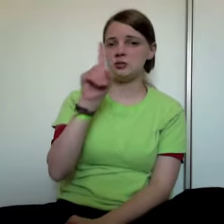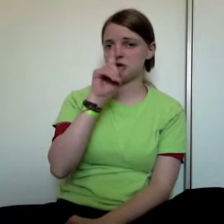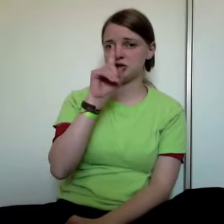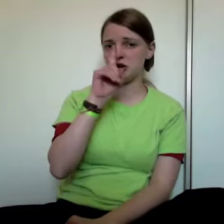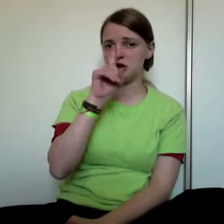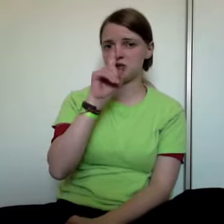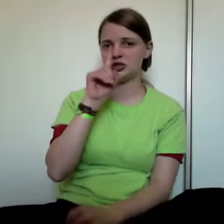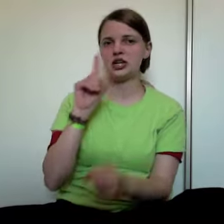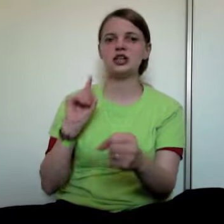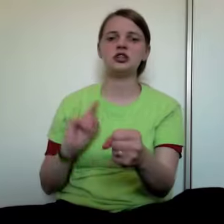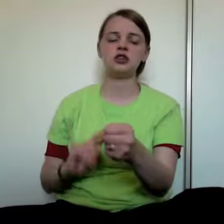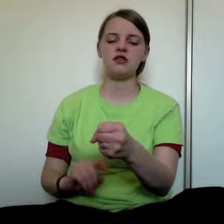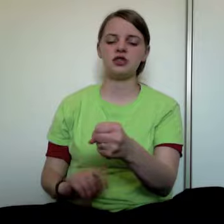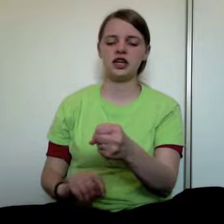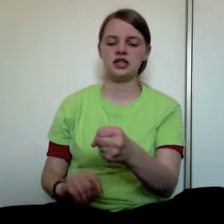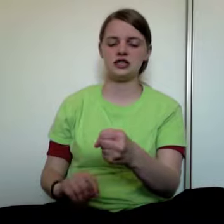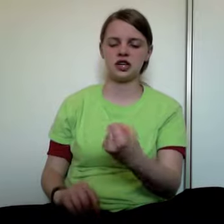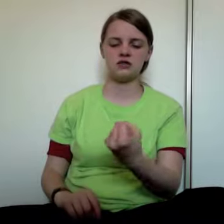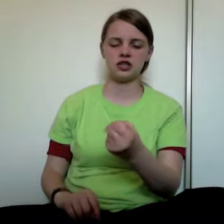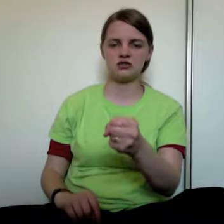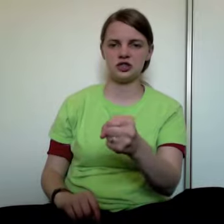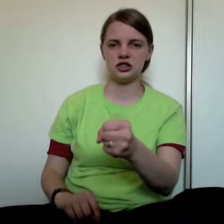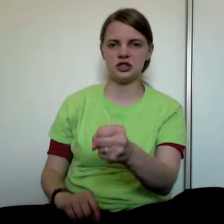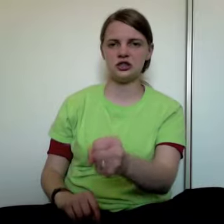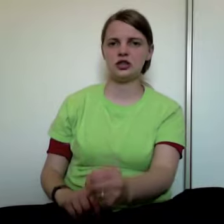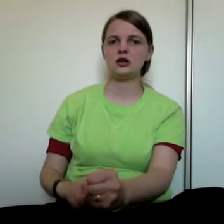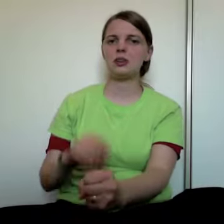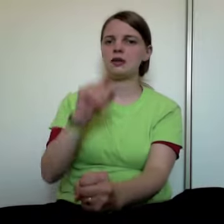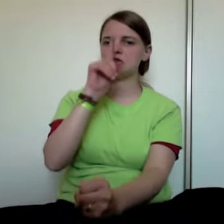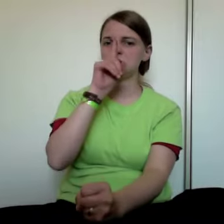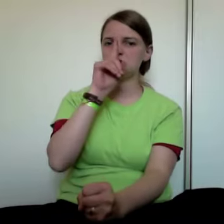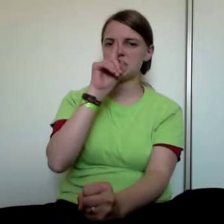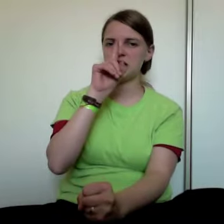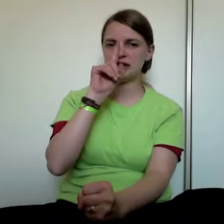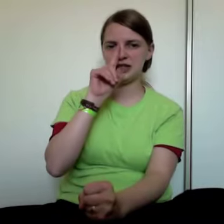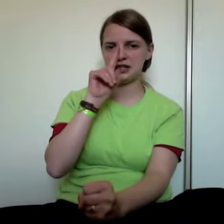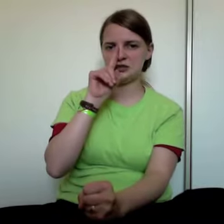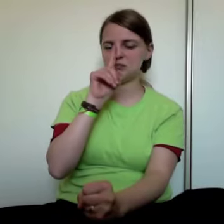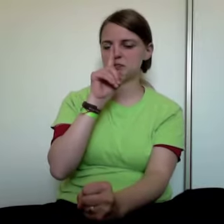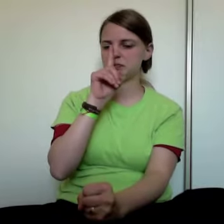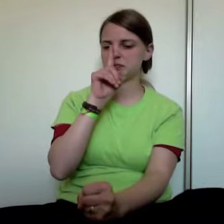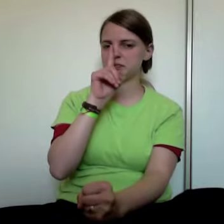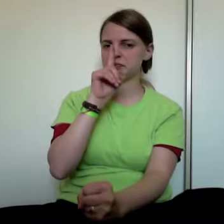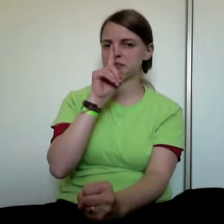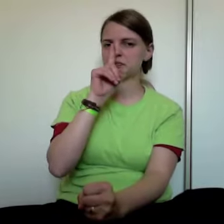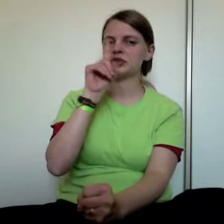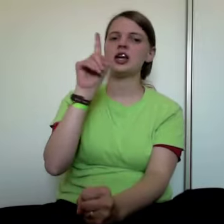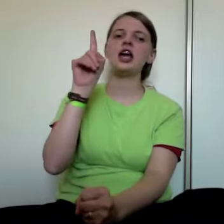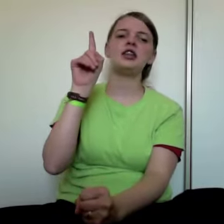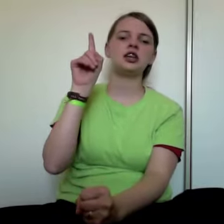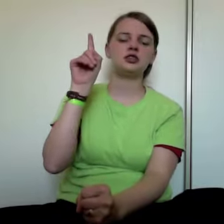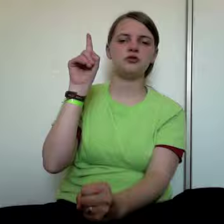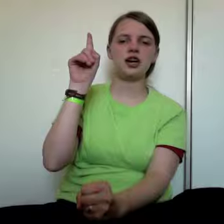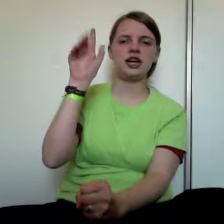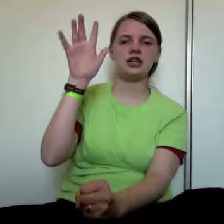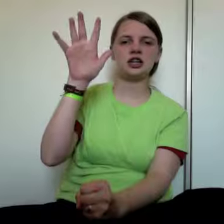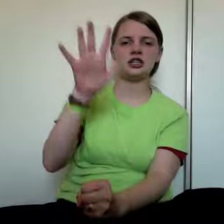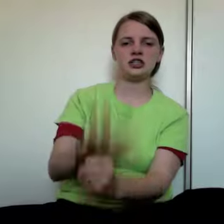on your nose. And then your left hand is kind of like a fist. So, it starts out like this. And then your right hand kind of